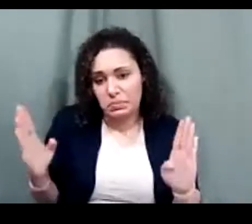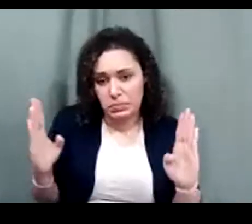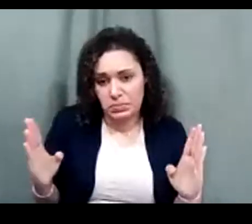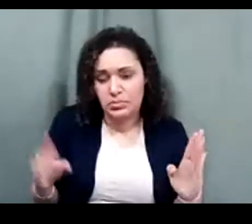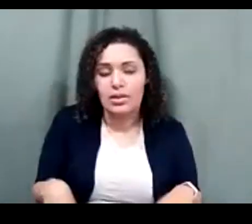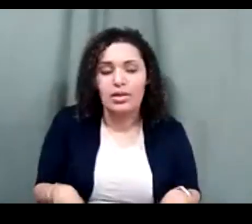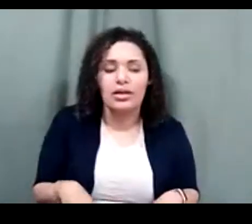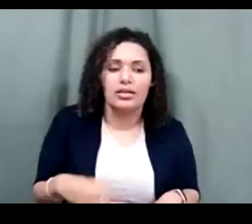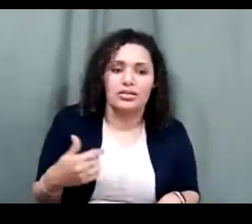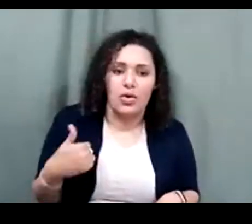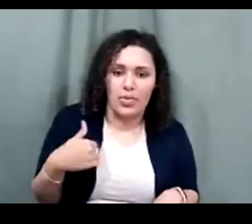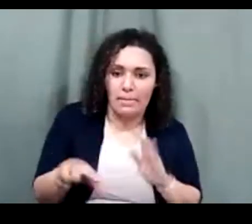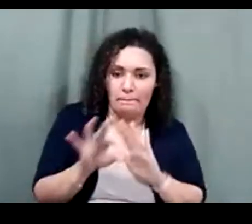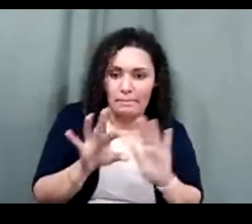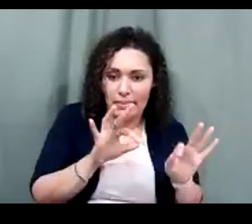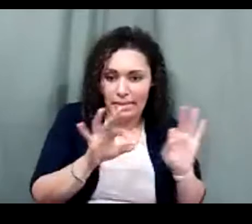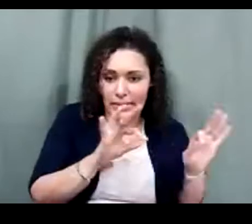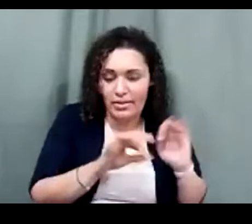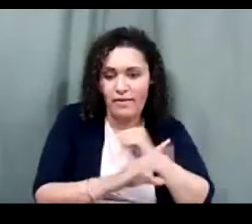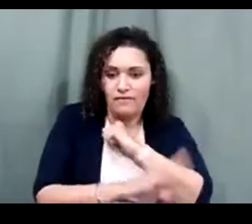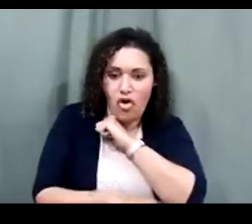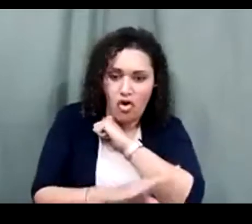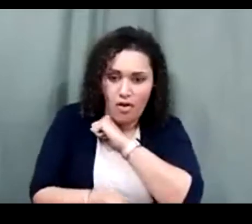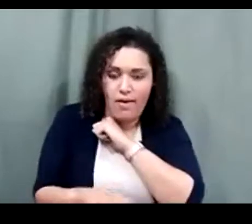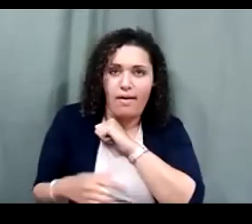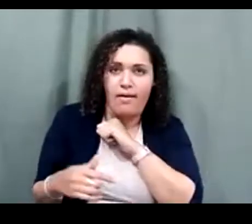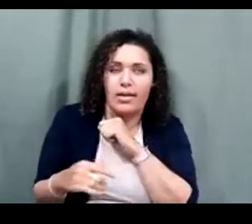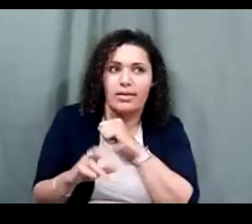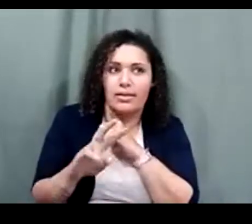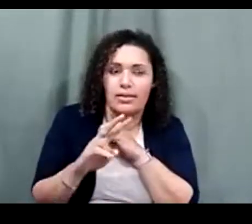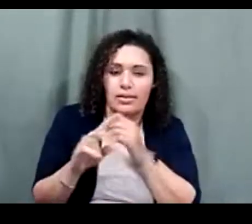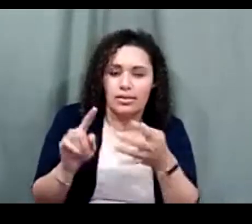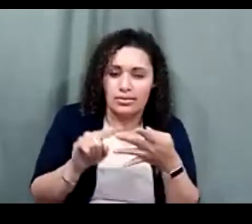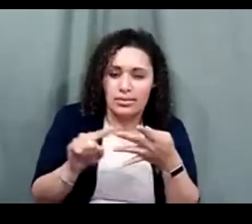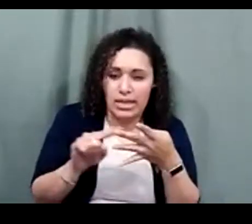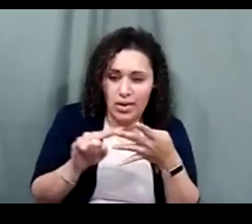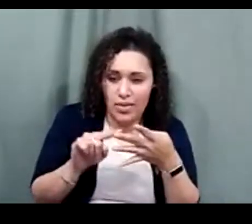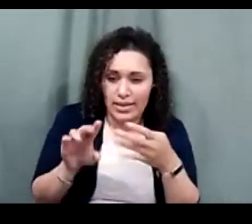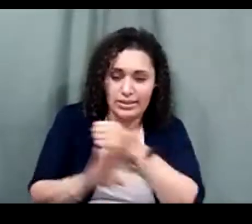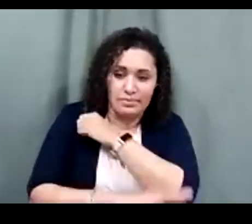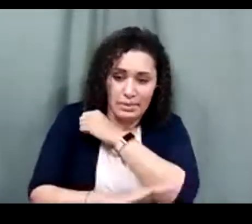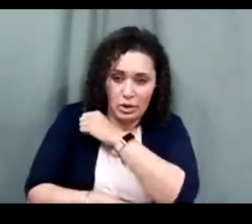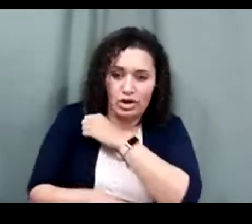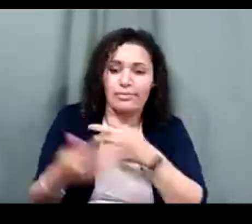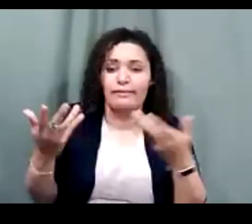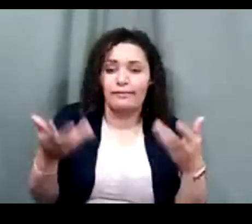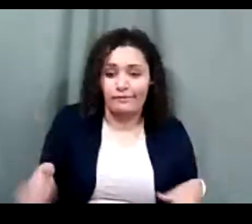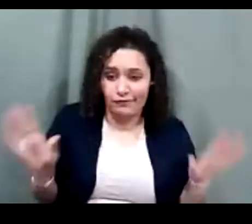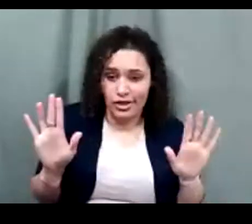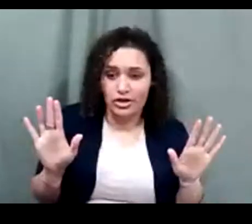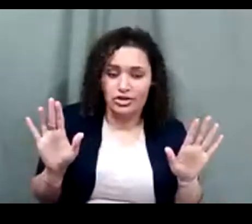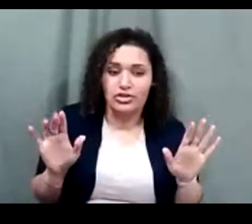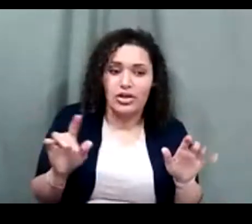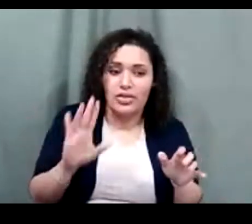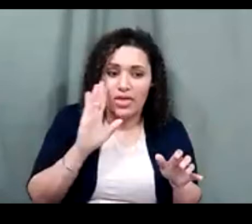in this fall, so we finish picking the whites second week of September. They'll be bottled in it's the first